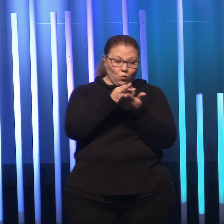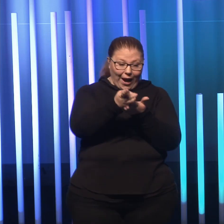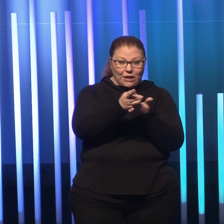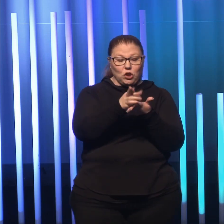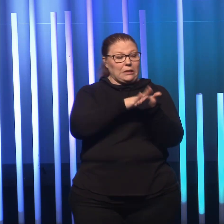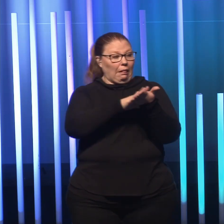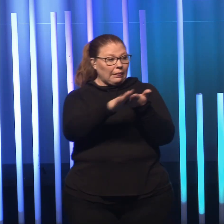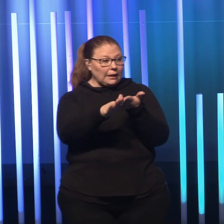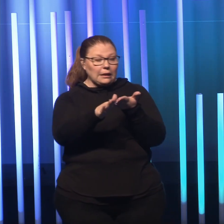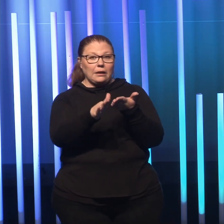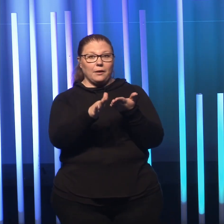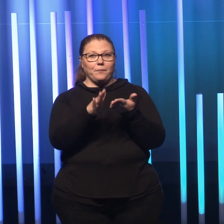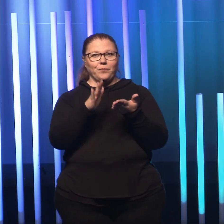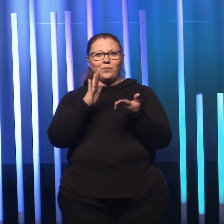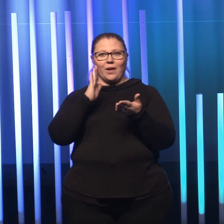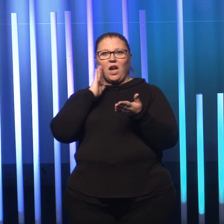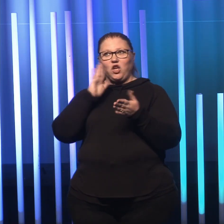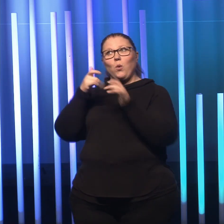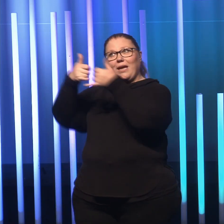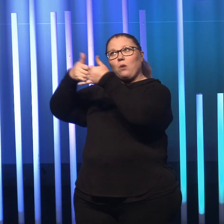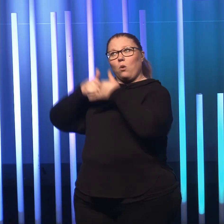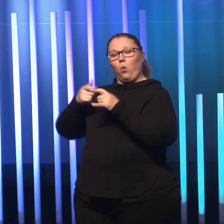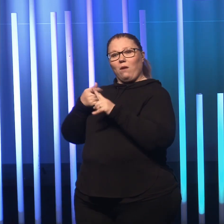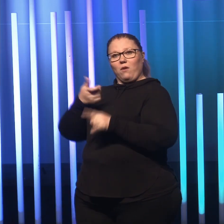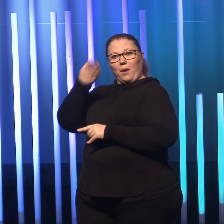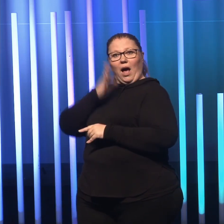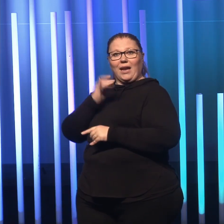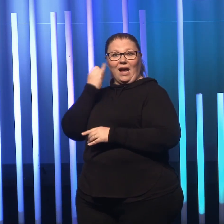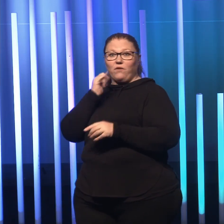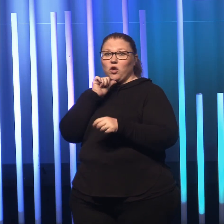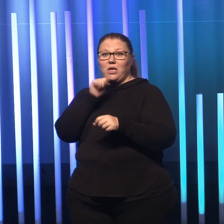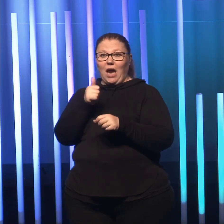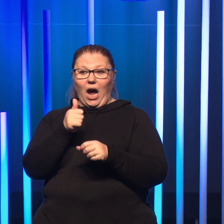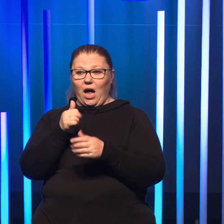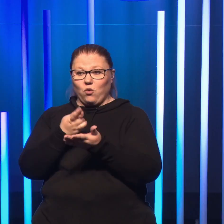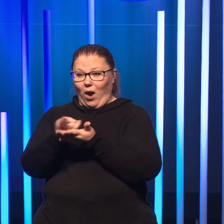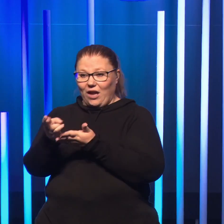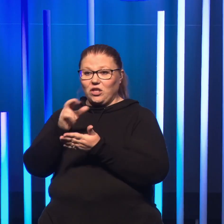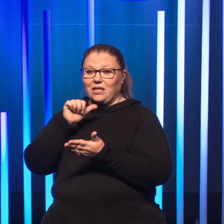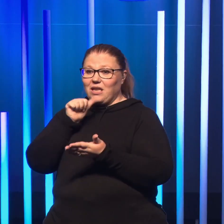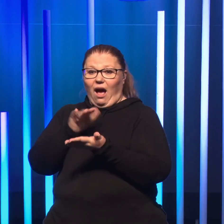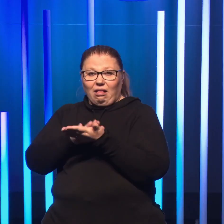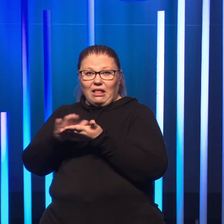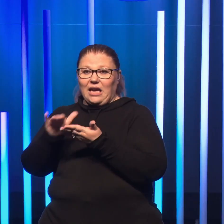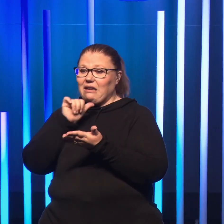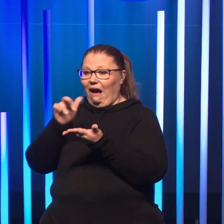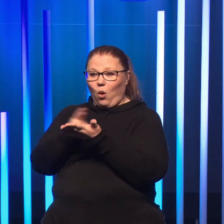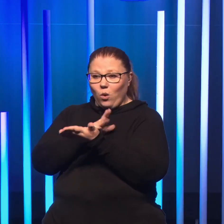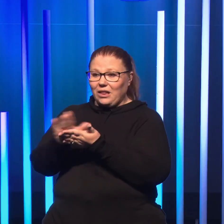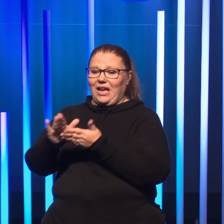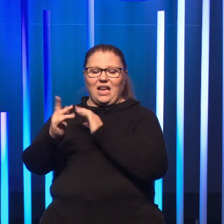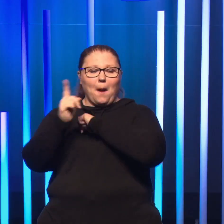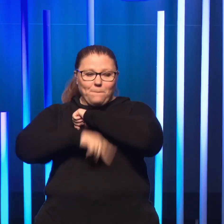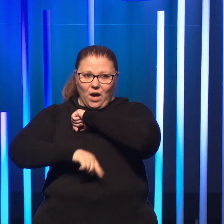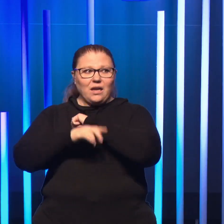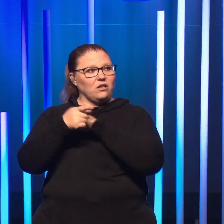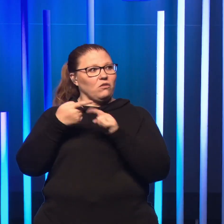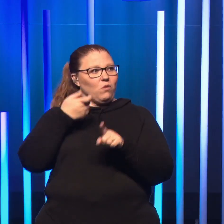were clean, you would get a reward from God. If you were unrighteous, if you were unclean, if you were unholy, you would be punished by